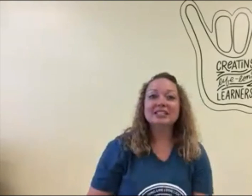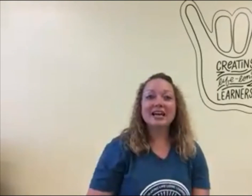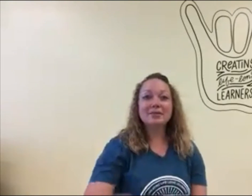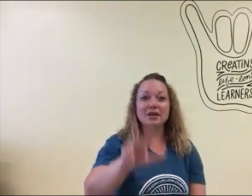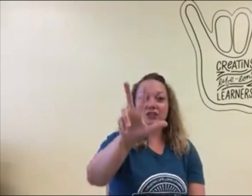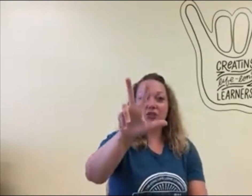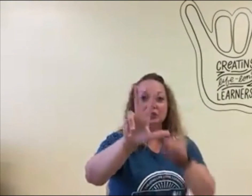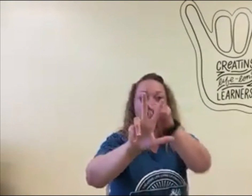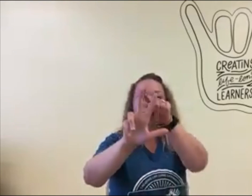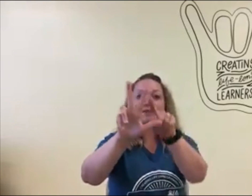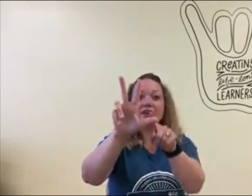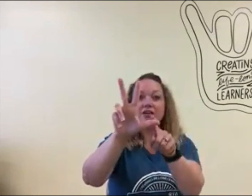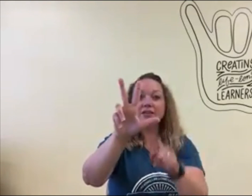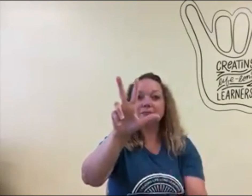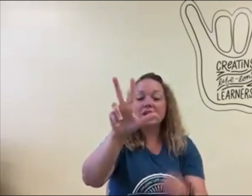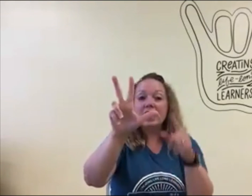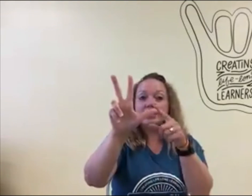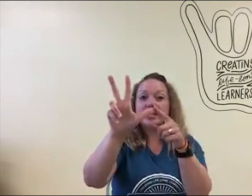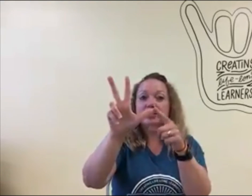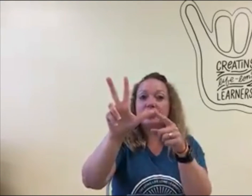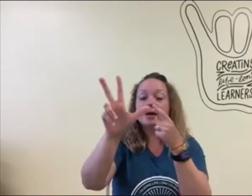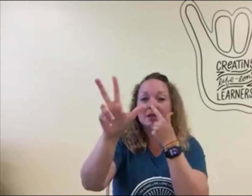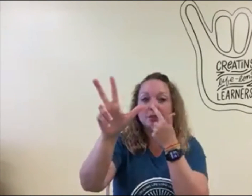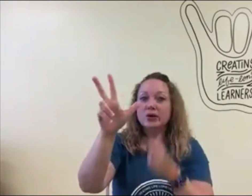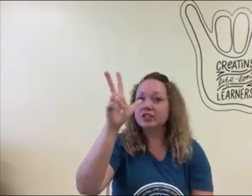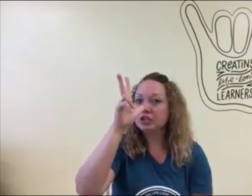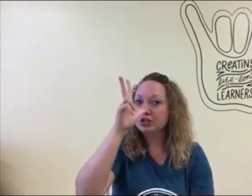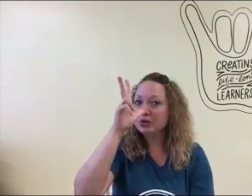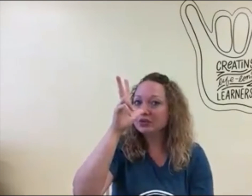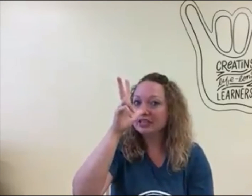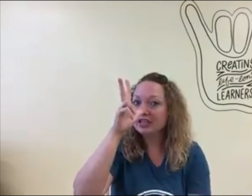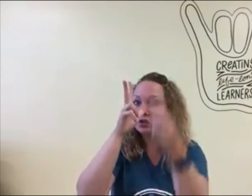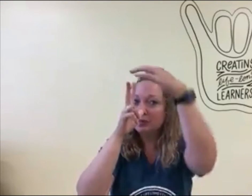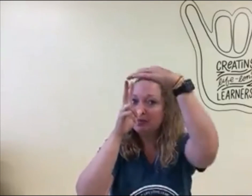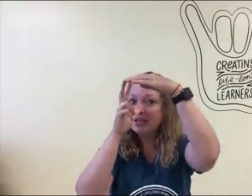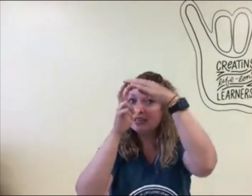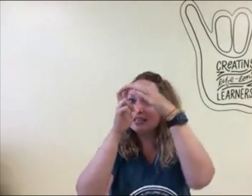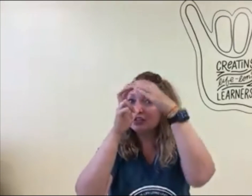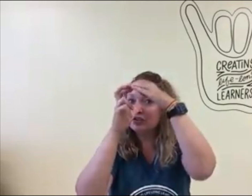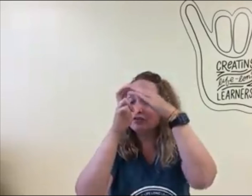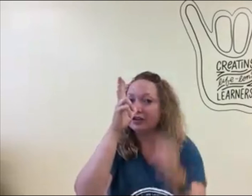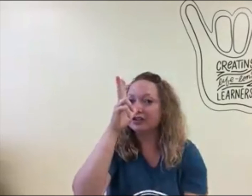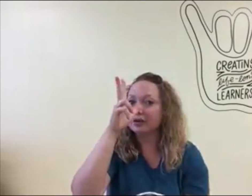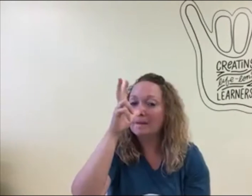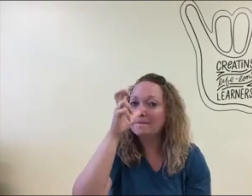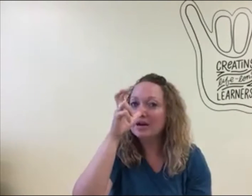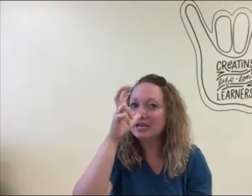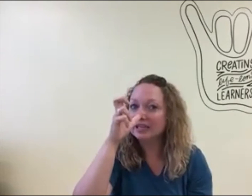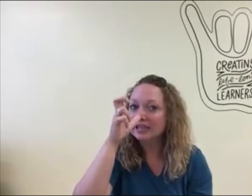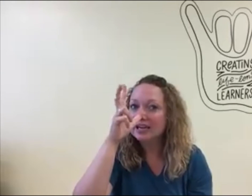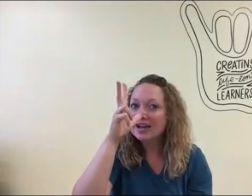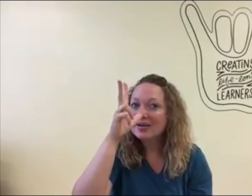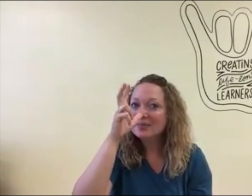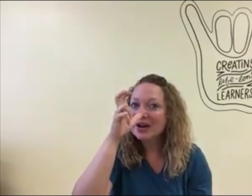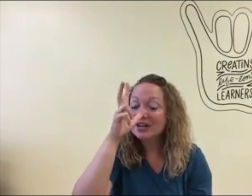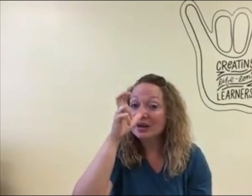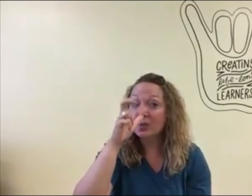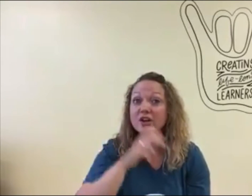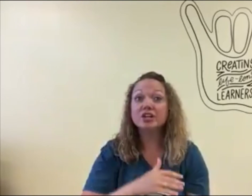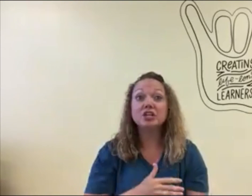sign bugs, you use your 3 fingers and you take your thumb and you point it to your nose and then you bend these 2 fingers. So bug, bug. And we are gonna